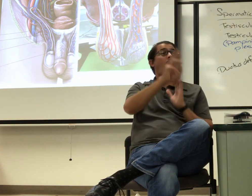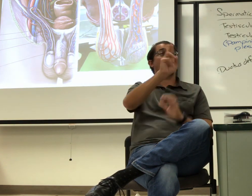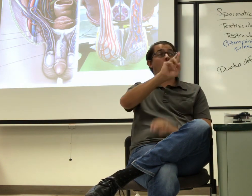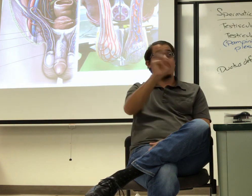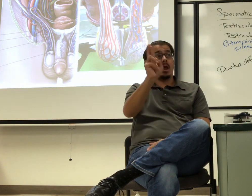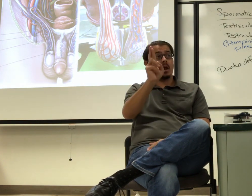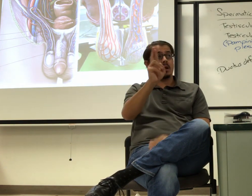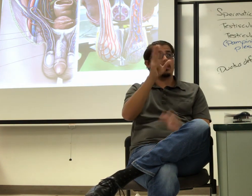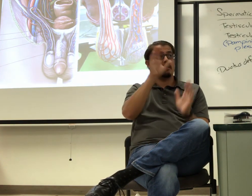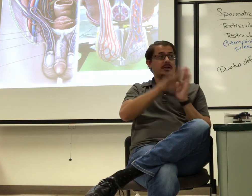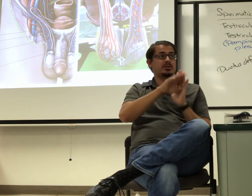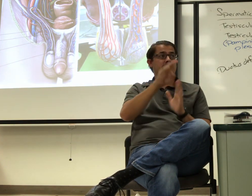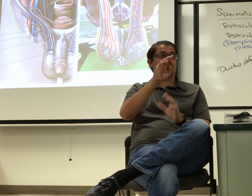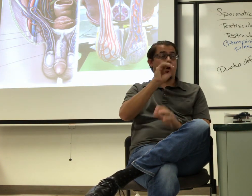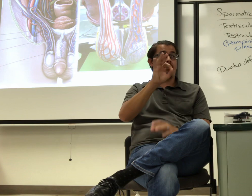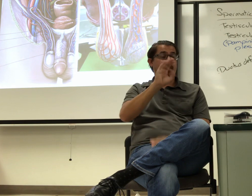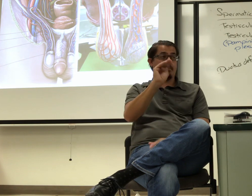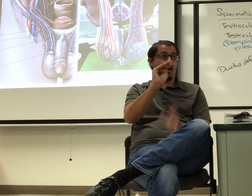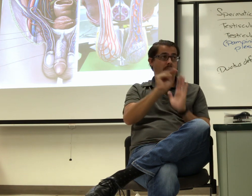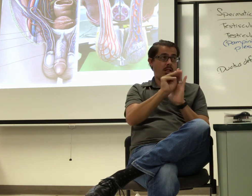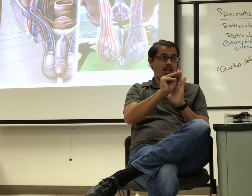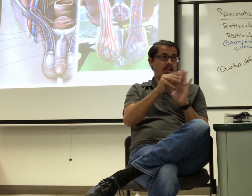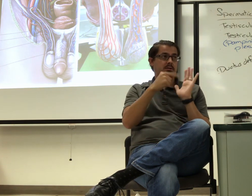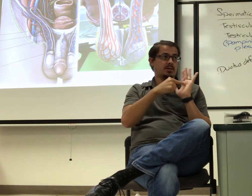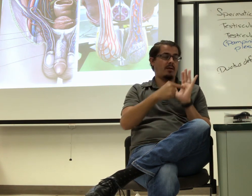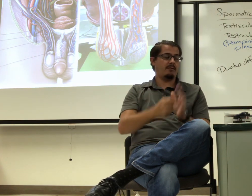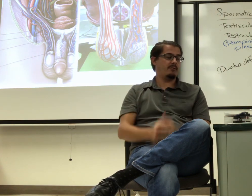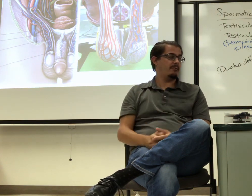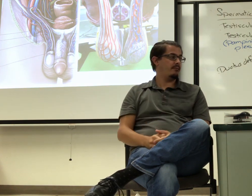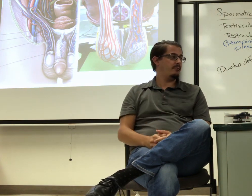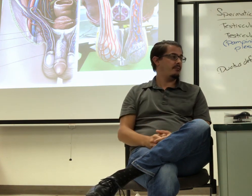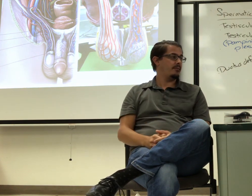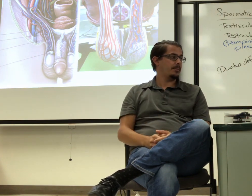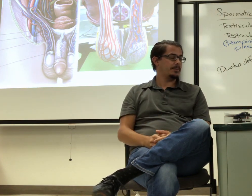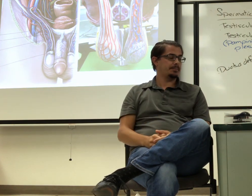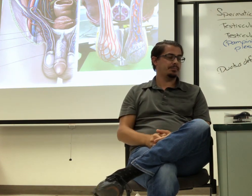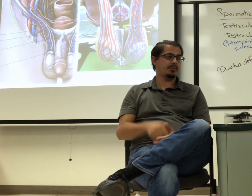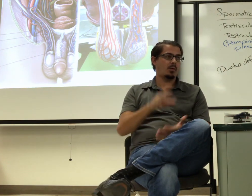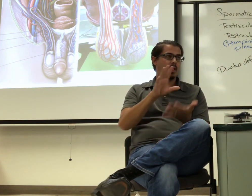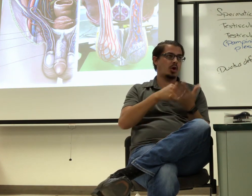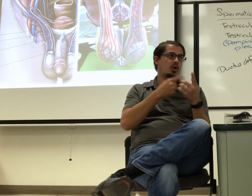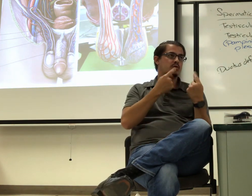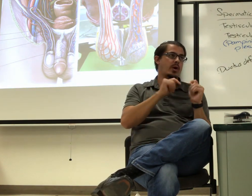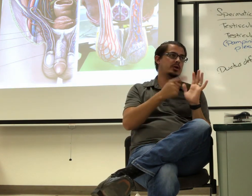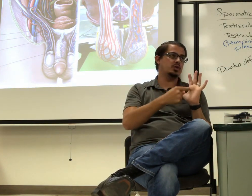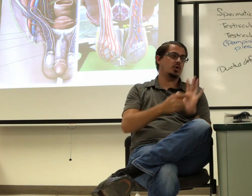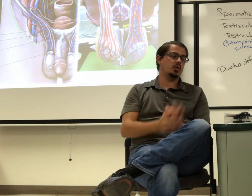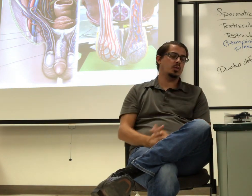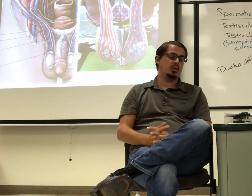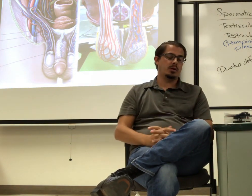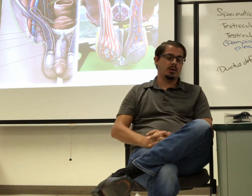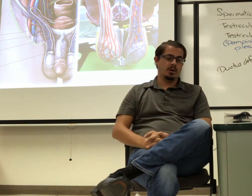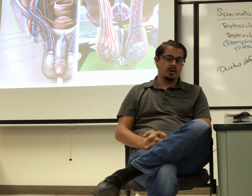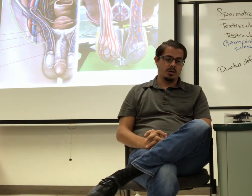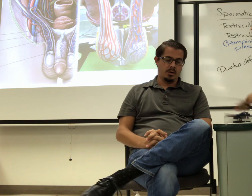of the model, you kind of learn what they're trying to show you here.